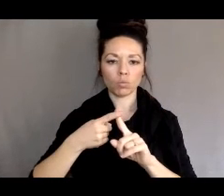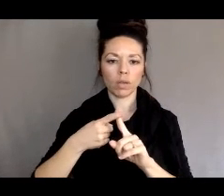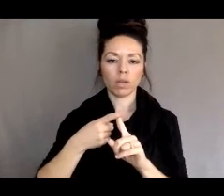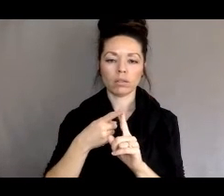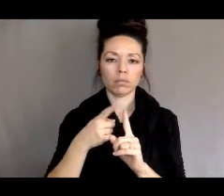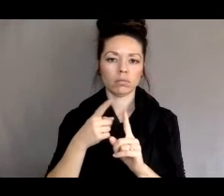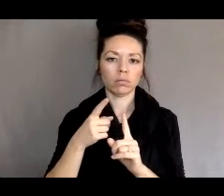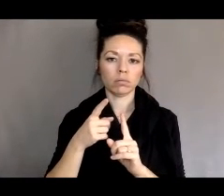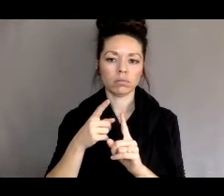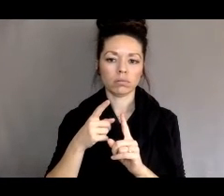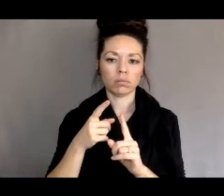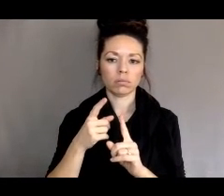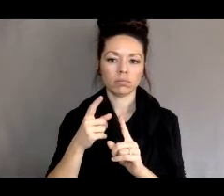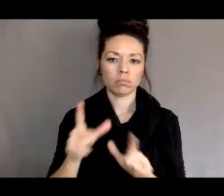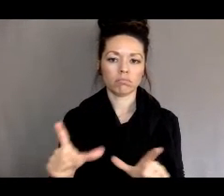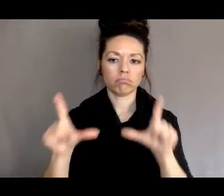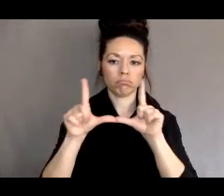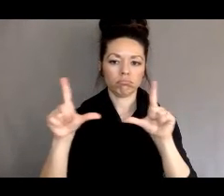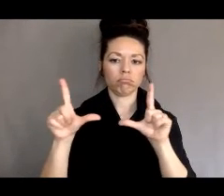successful through the legislative session.